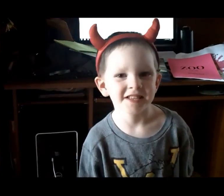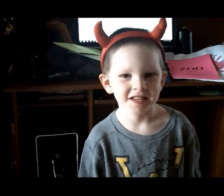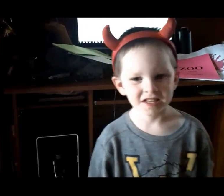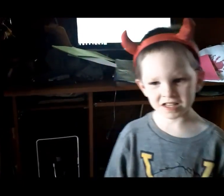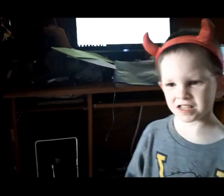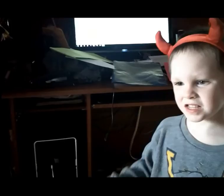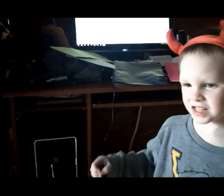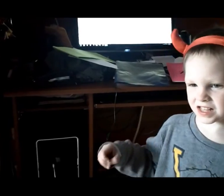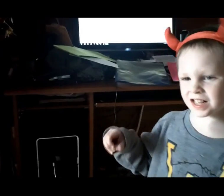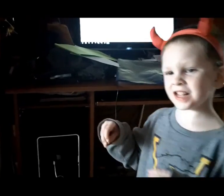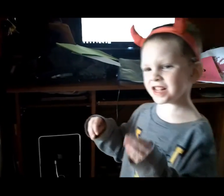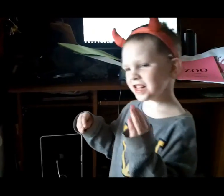Seed.